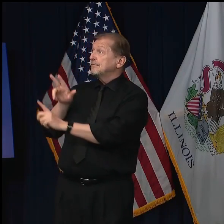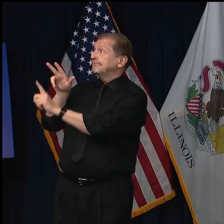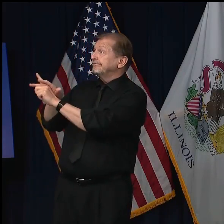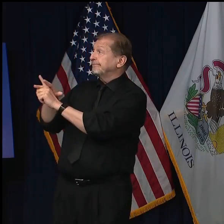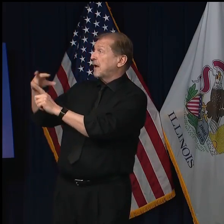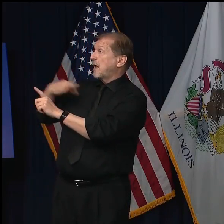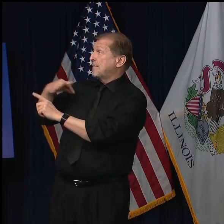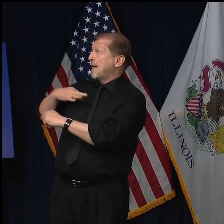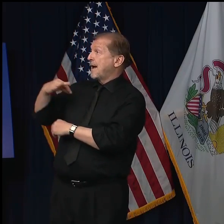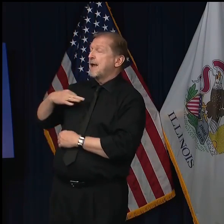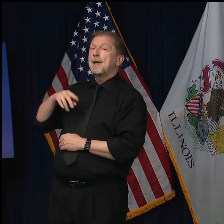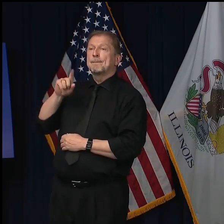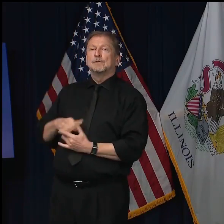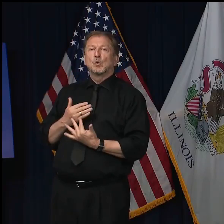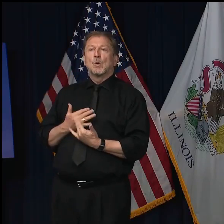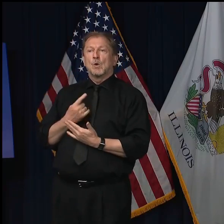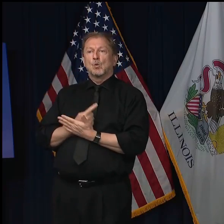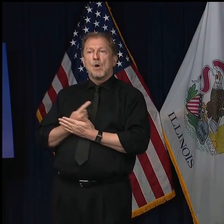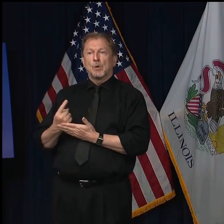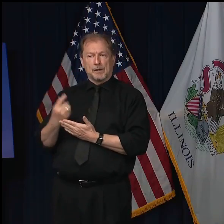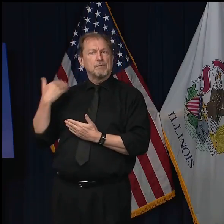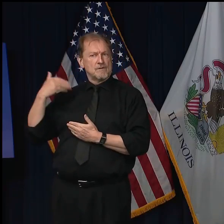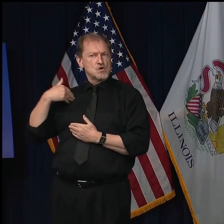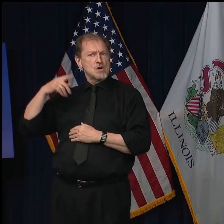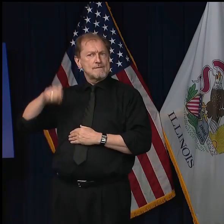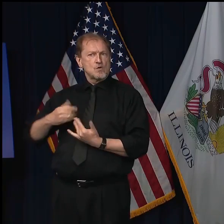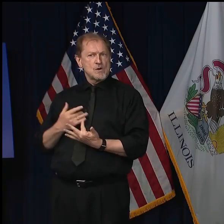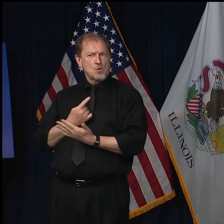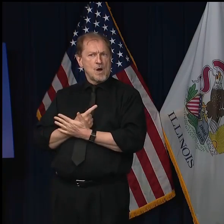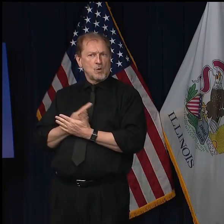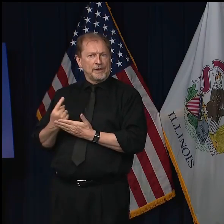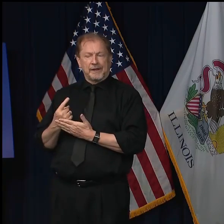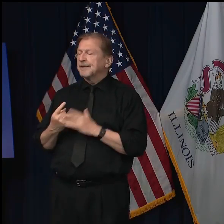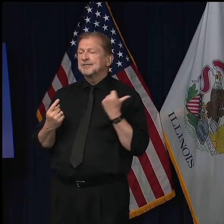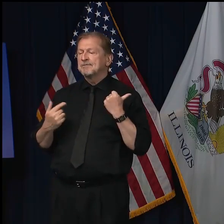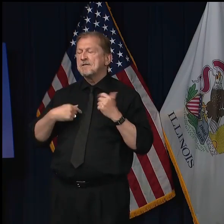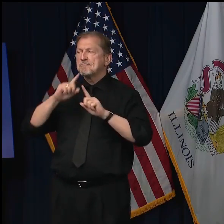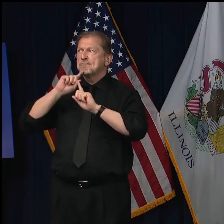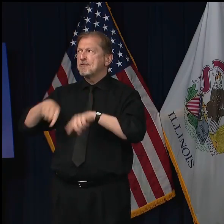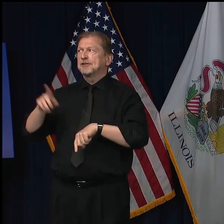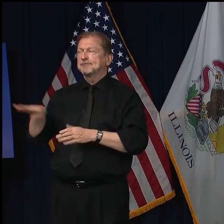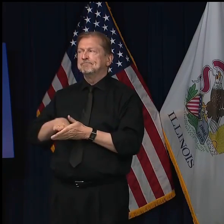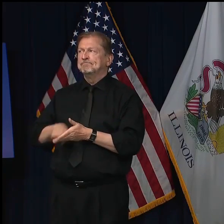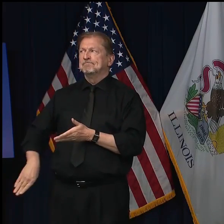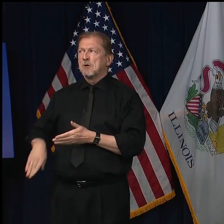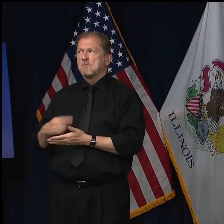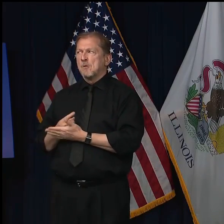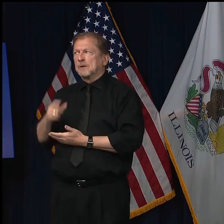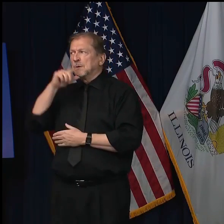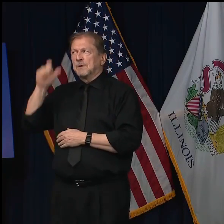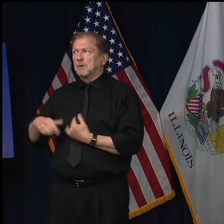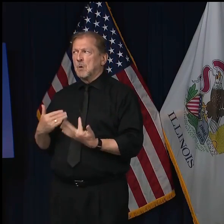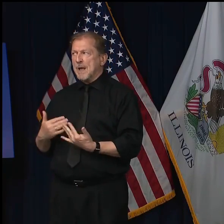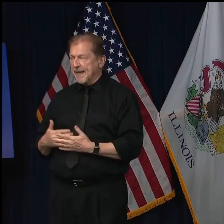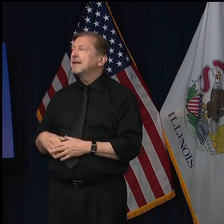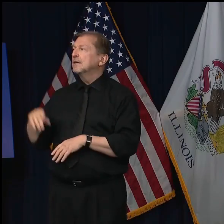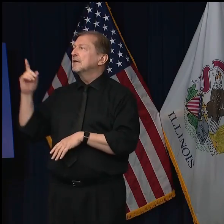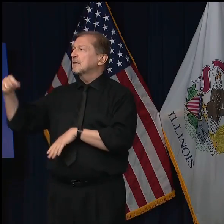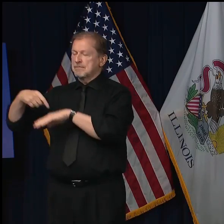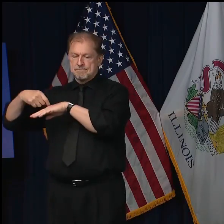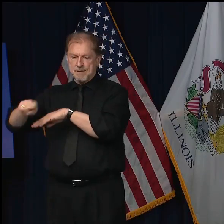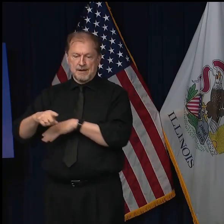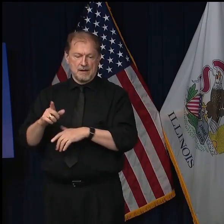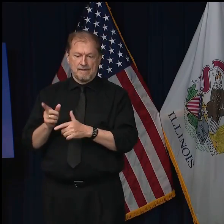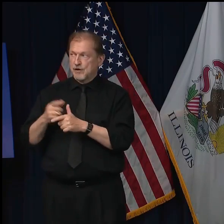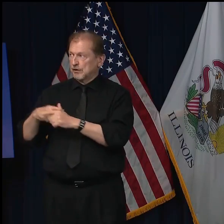week before the collection of benefits, allowing unemployment claimants to receive 2 weeks of benefits instead of just 1